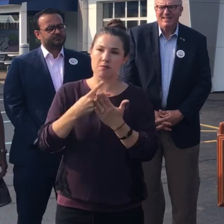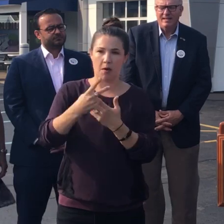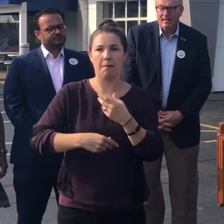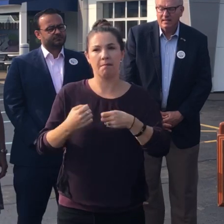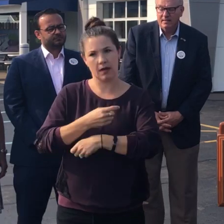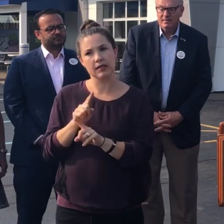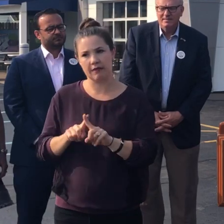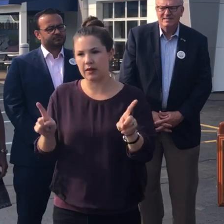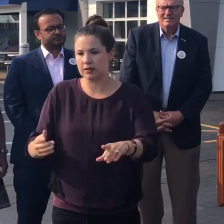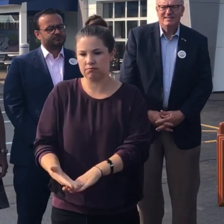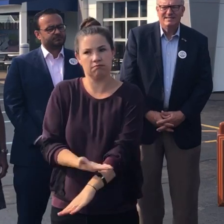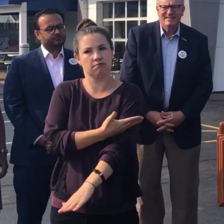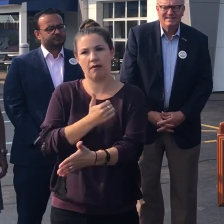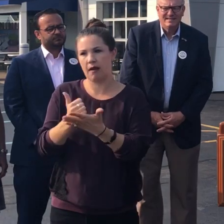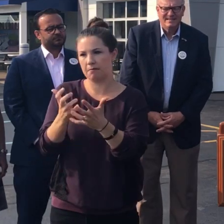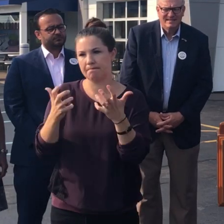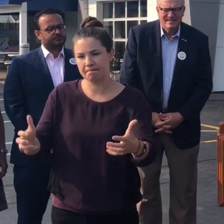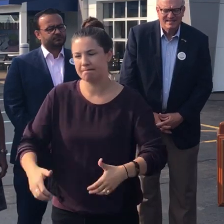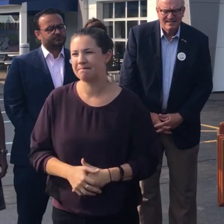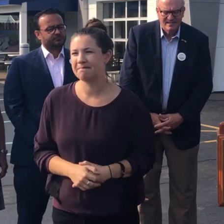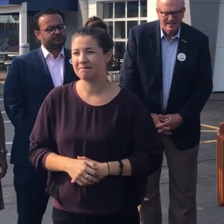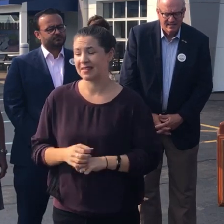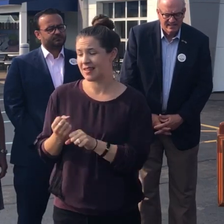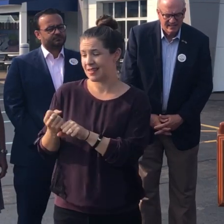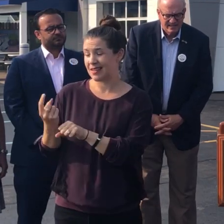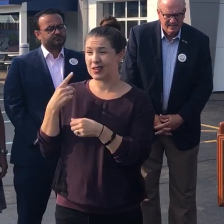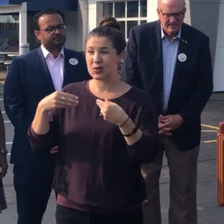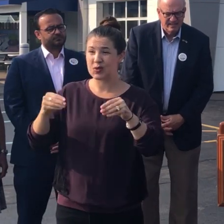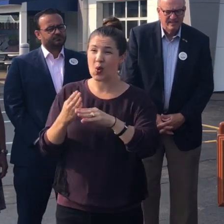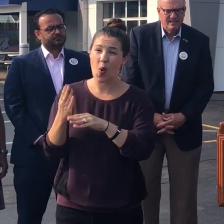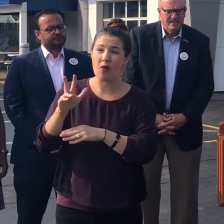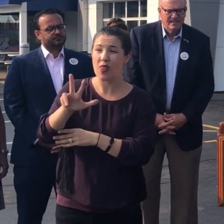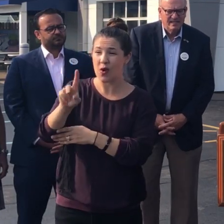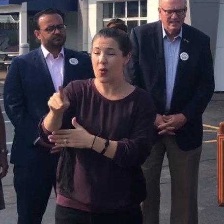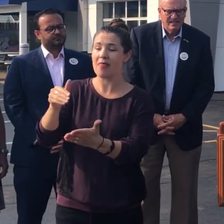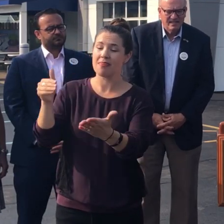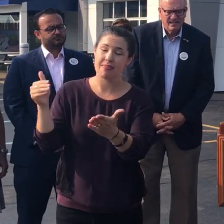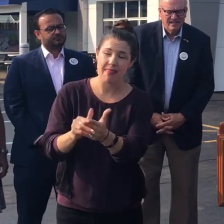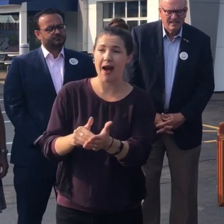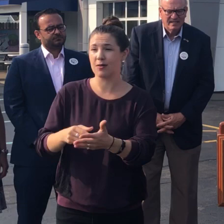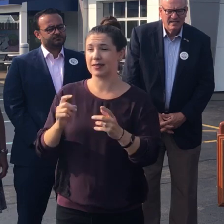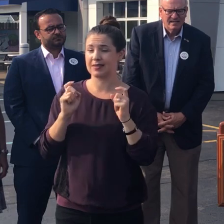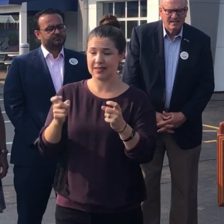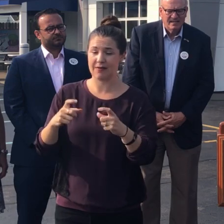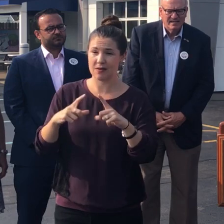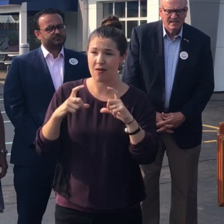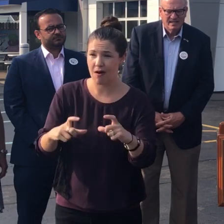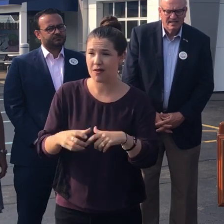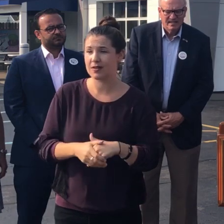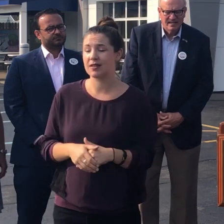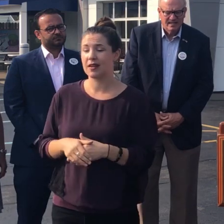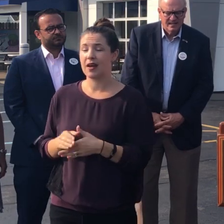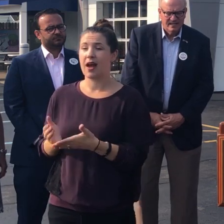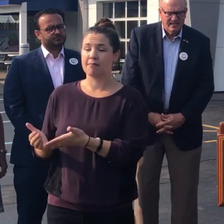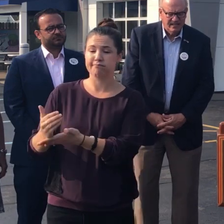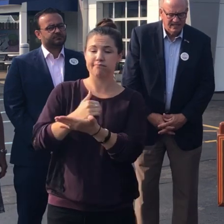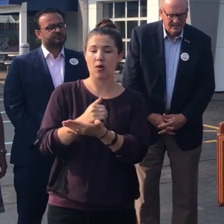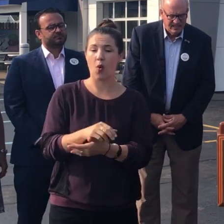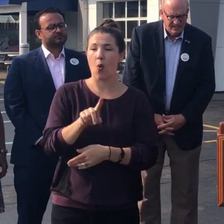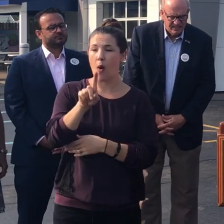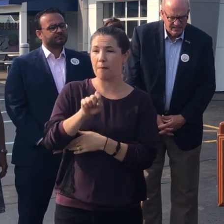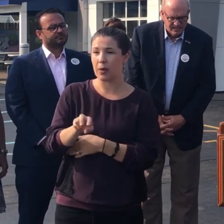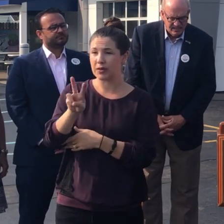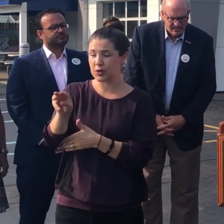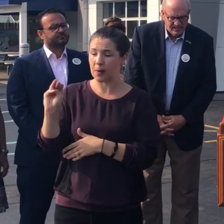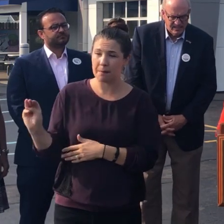Last year, we sold over 31,000 gift cards and produced over $1.2 million in